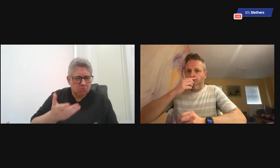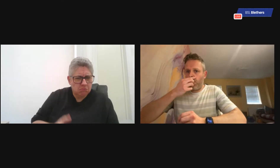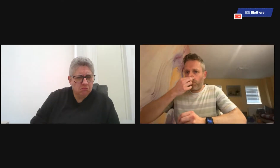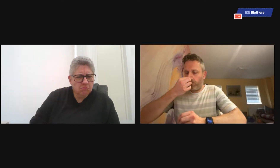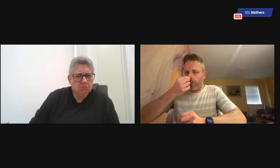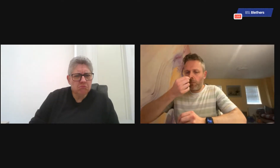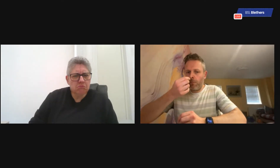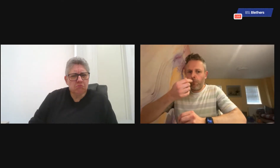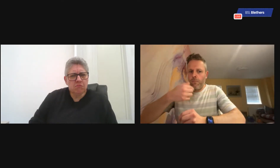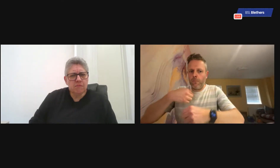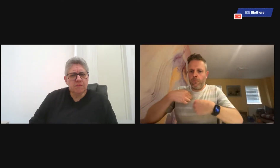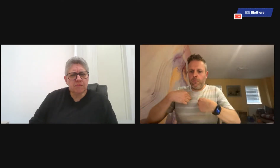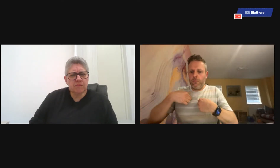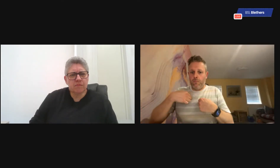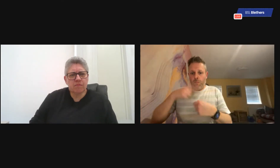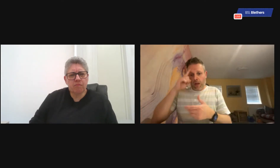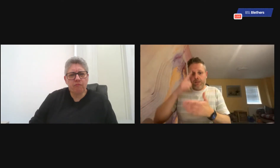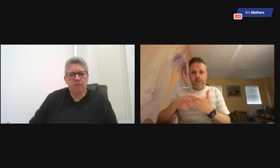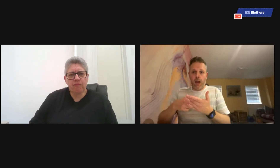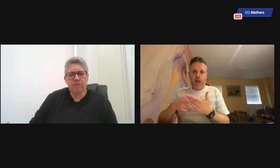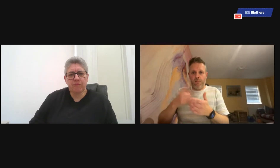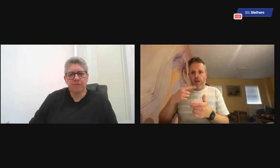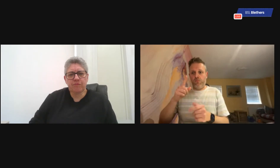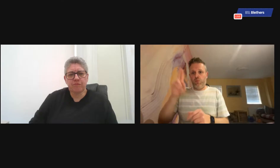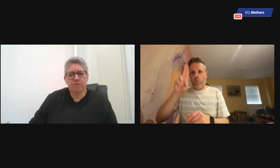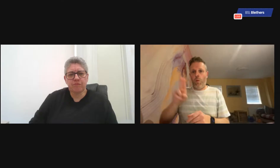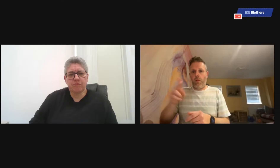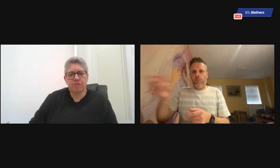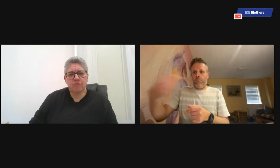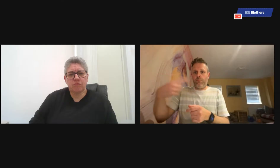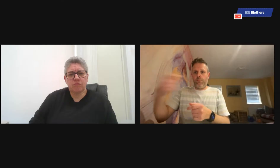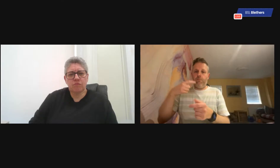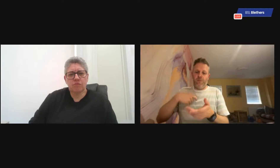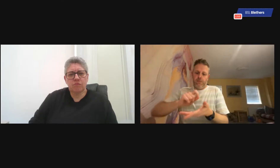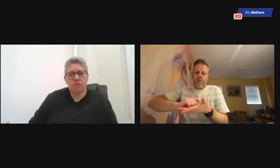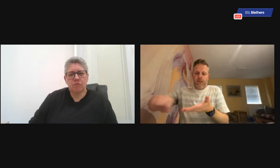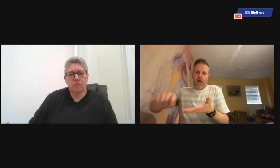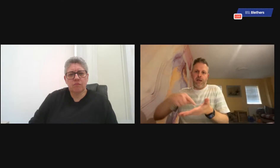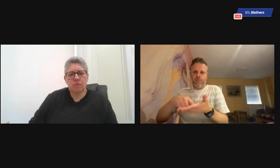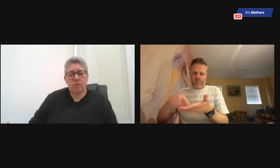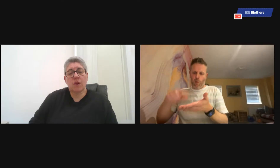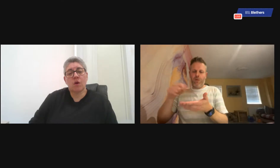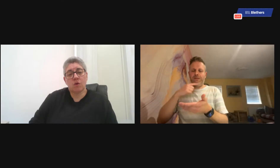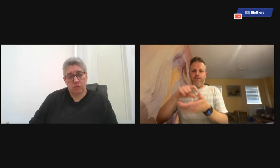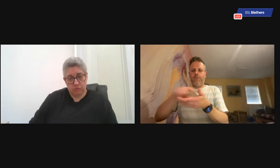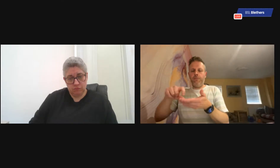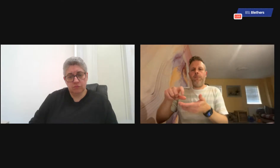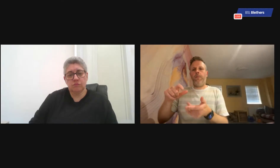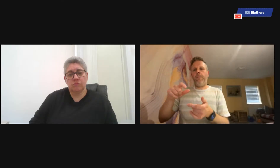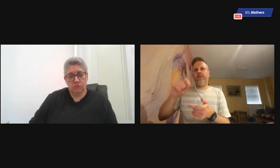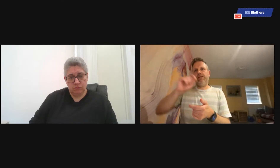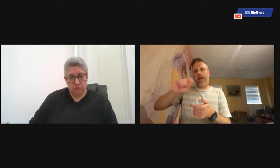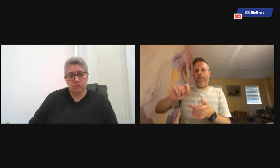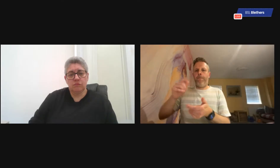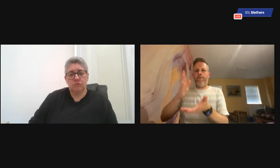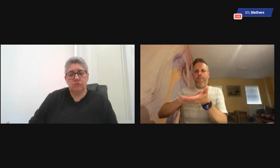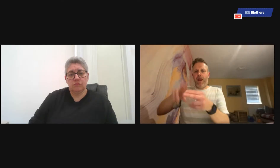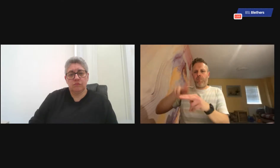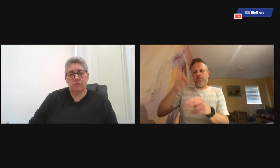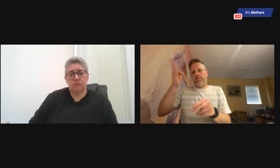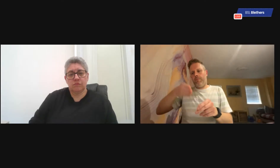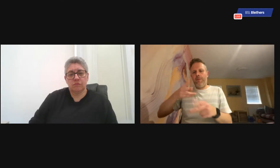you can just decide? And is that covered in financially as well in your allowance?